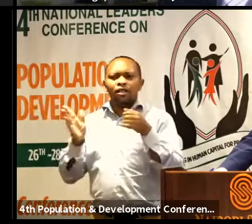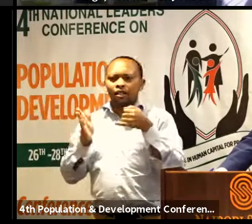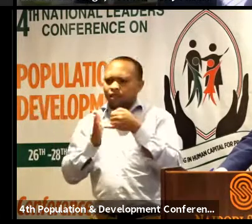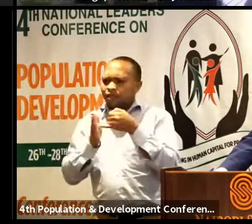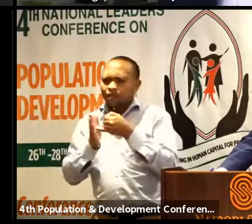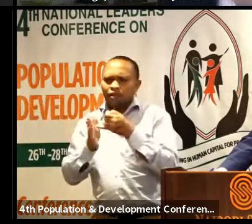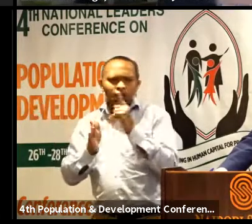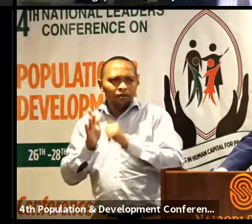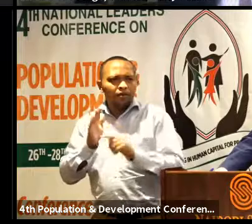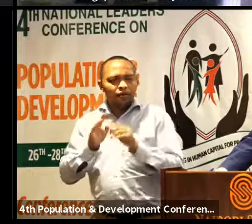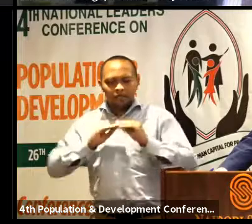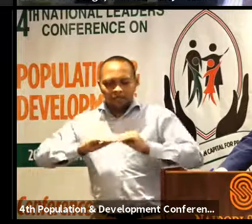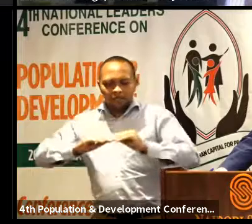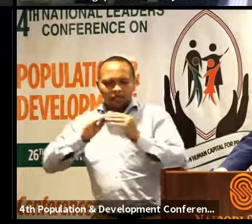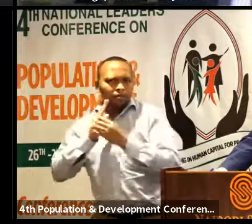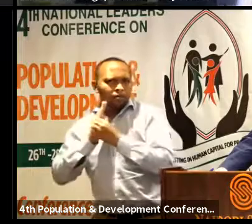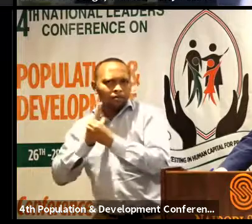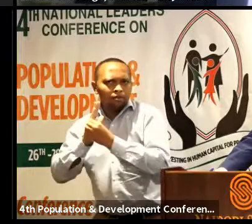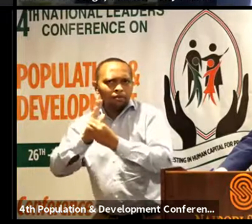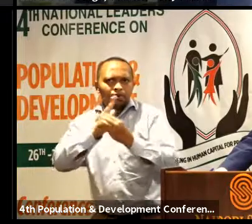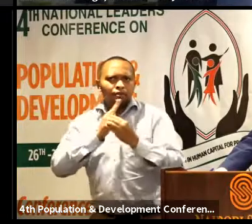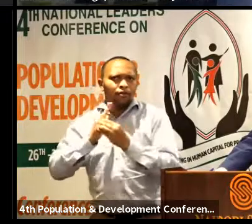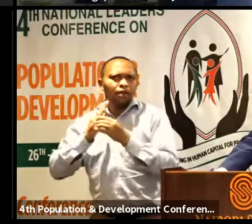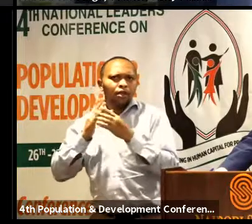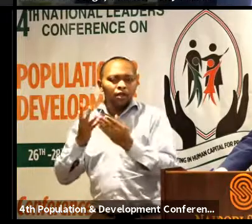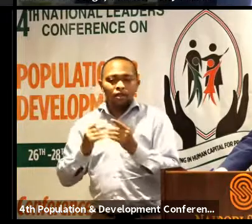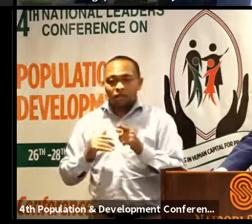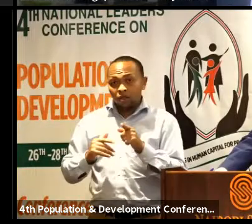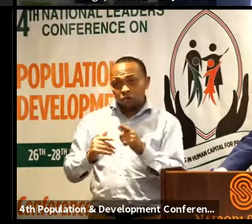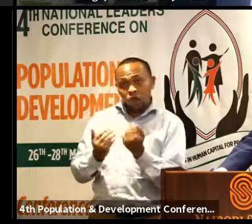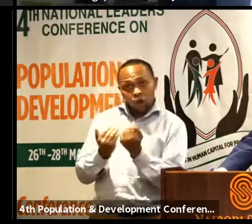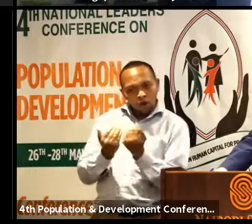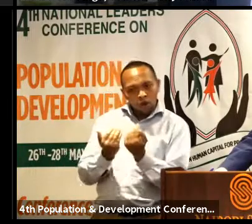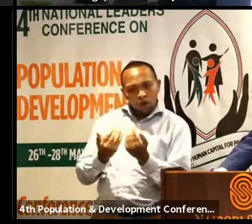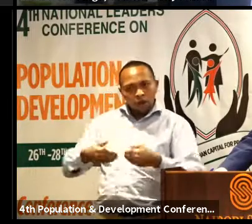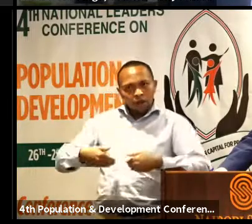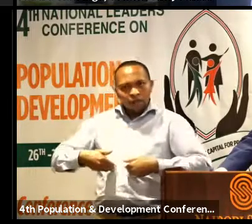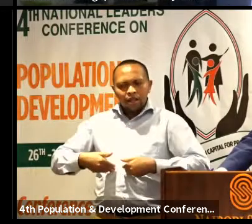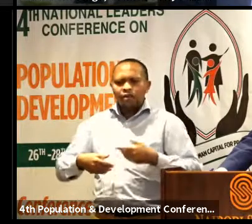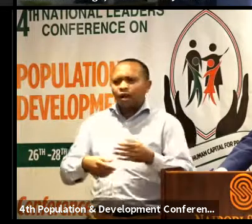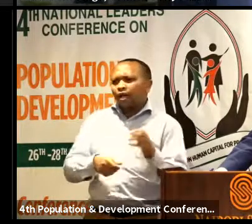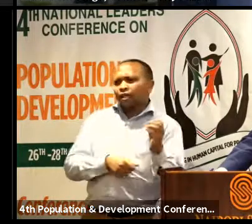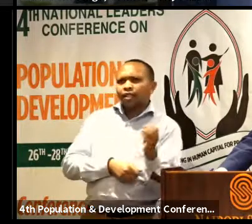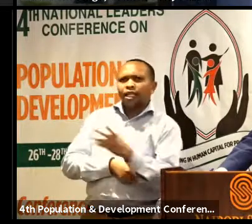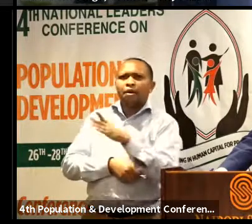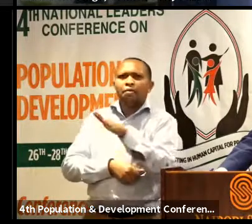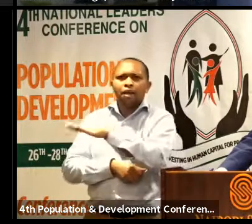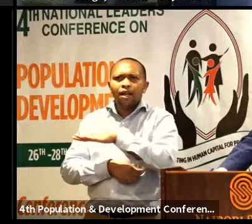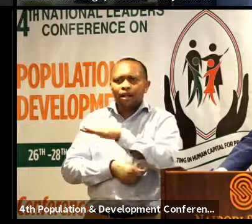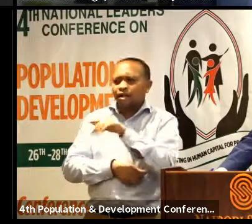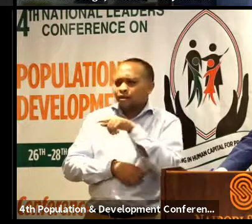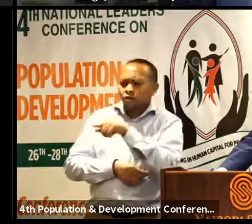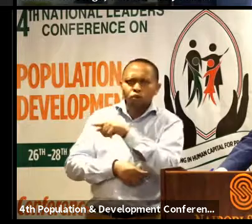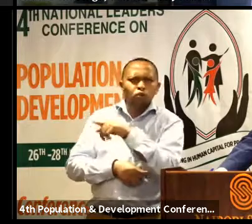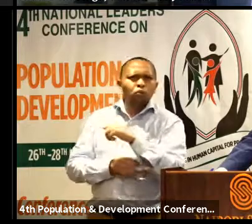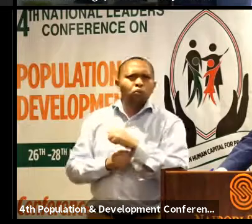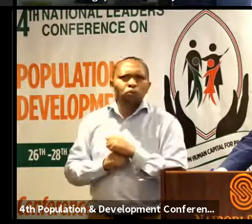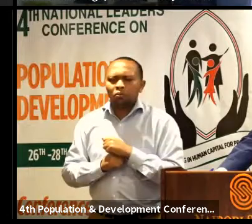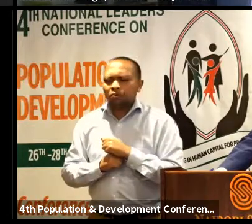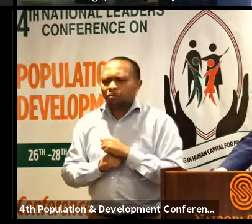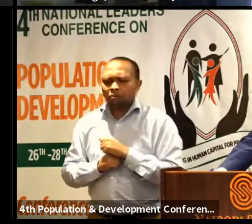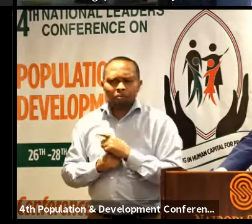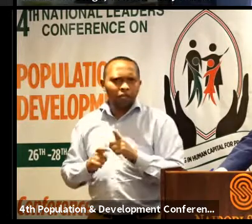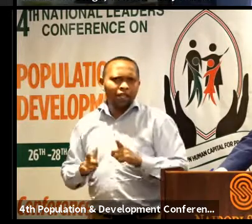guidance and counseling to these teenagers in the slum areas, because it's as if they feel left